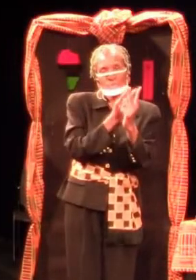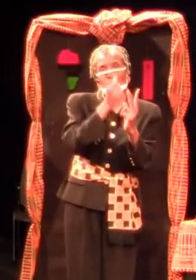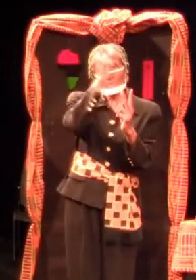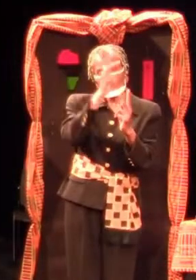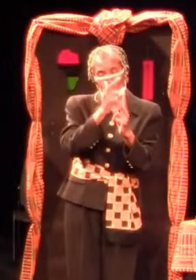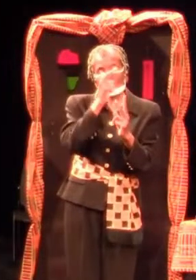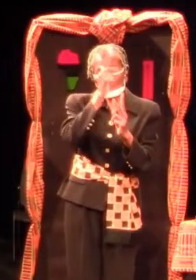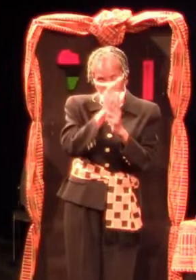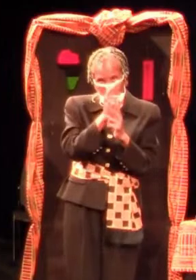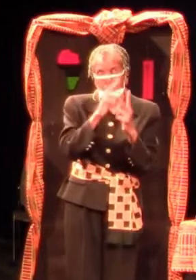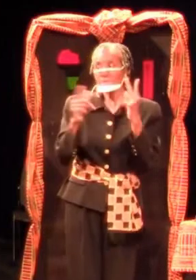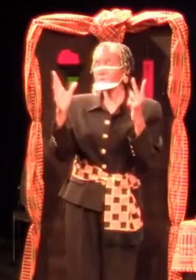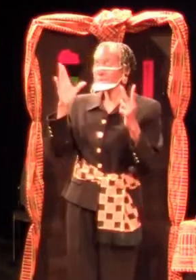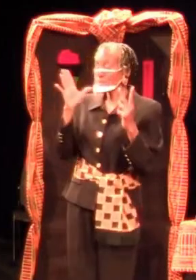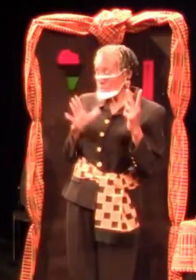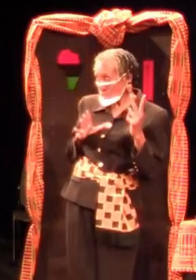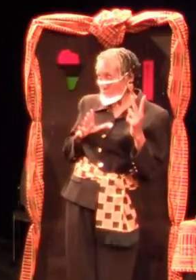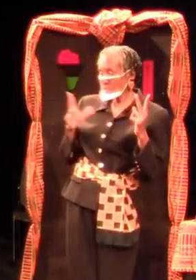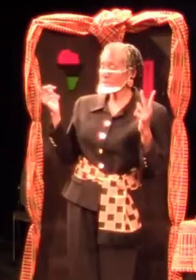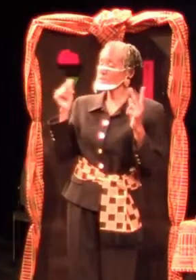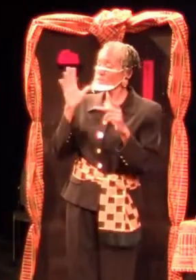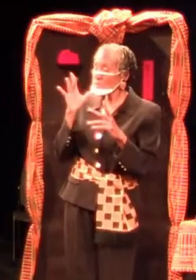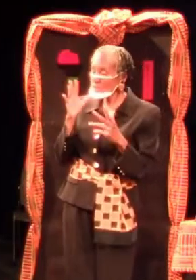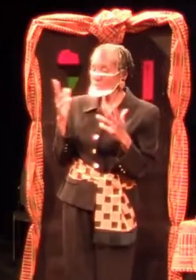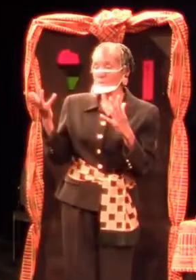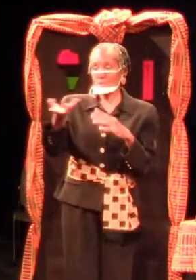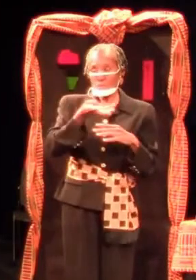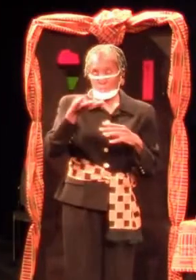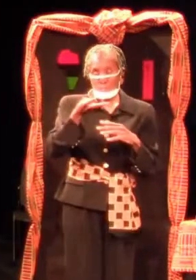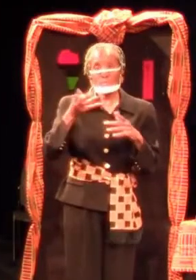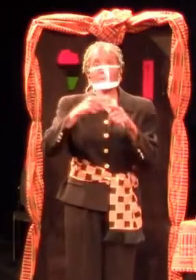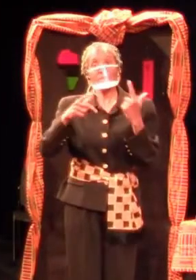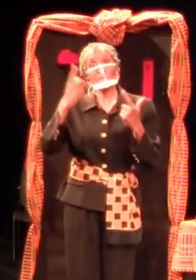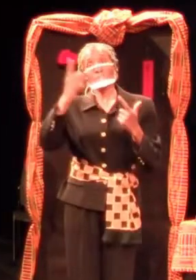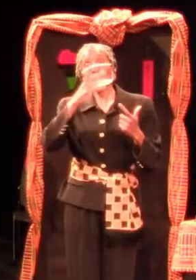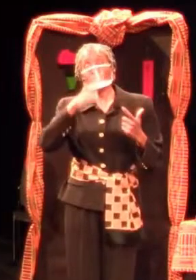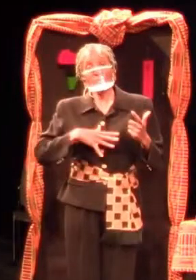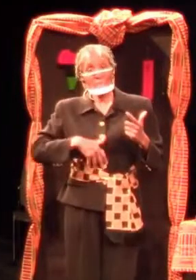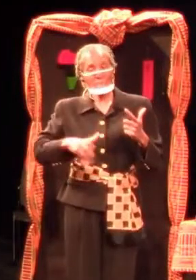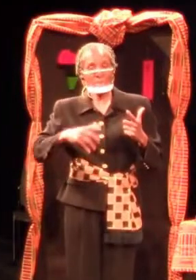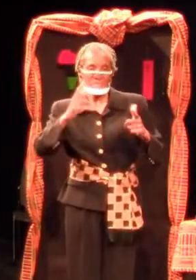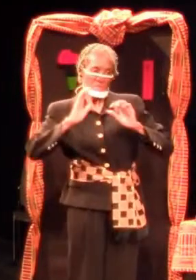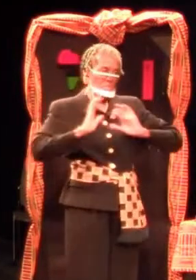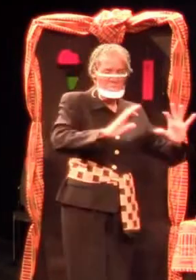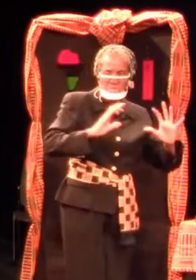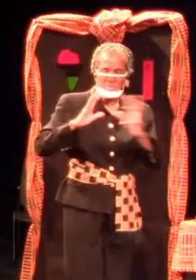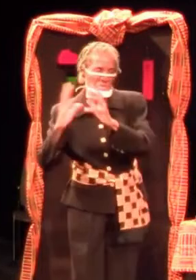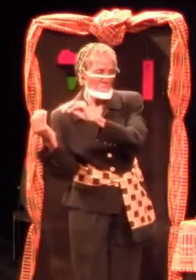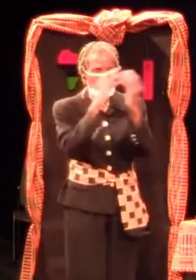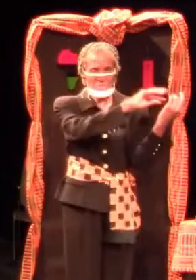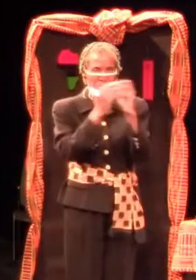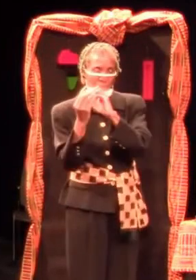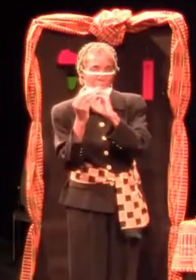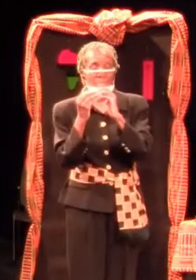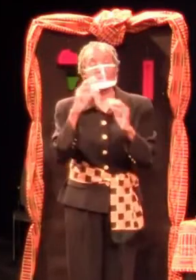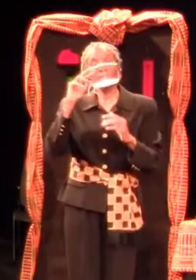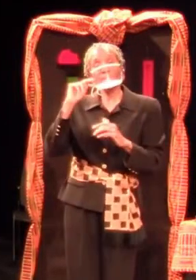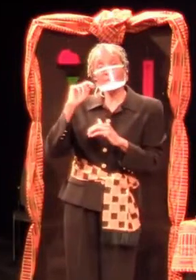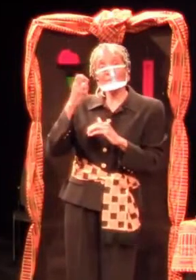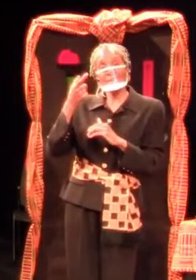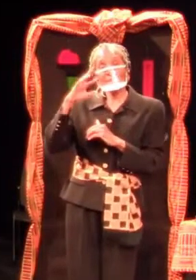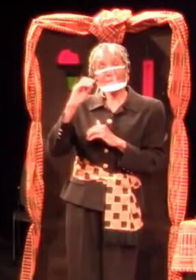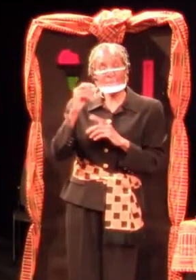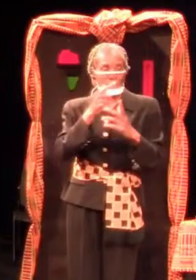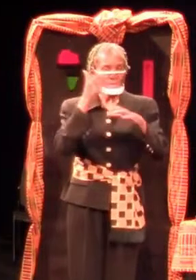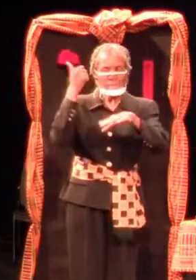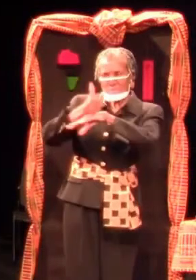joined in, and she and another woman the crowd thought was pregnant were pushed and shoved. Over and over, Negroes repeat the